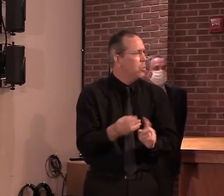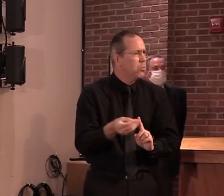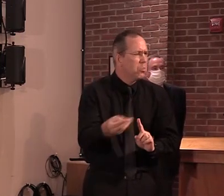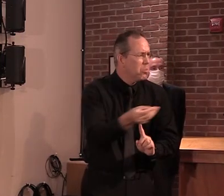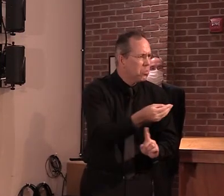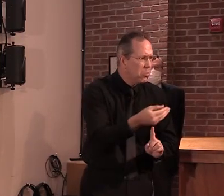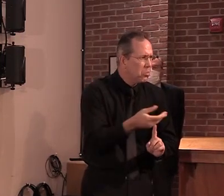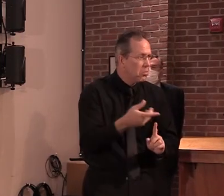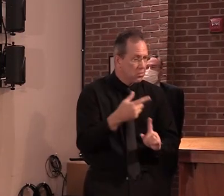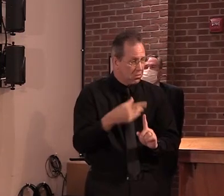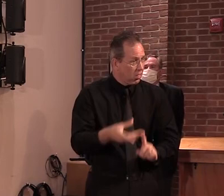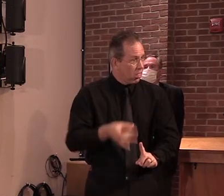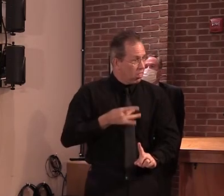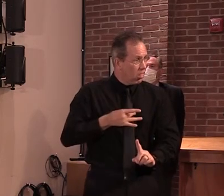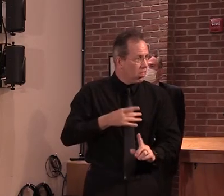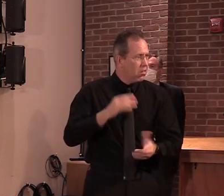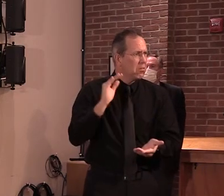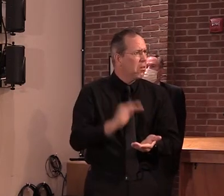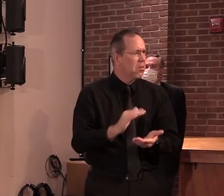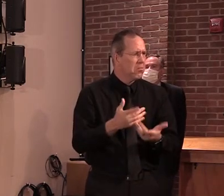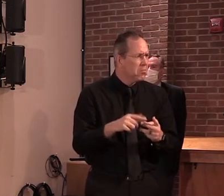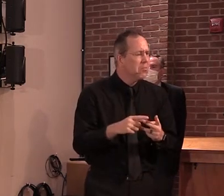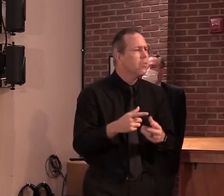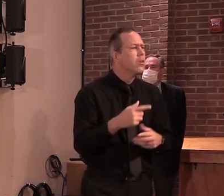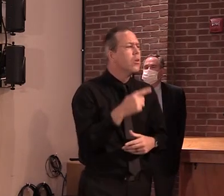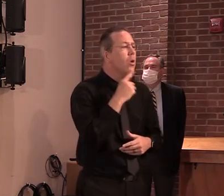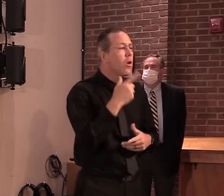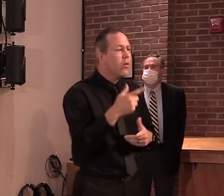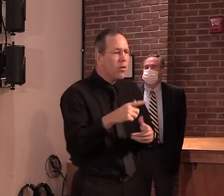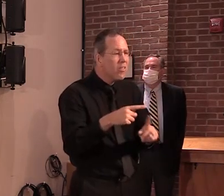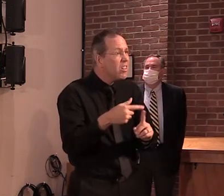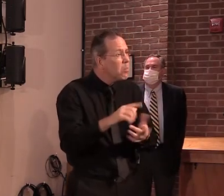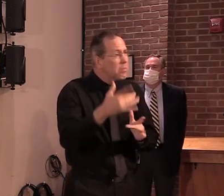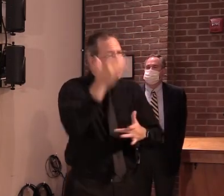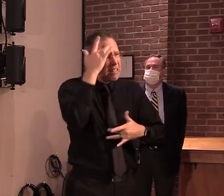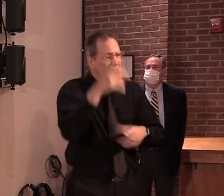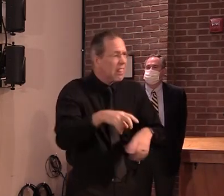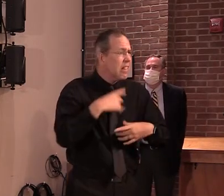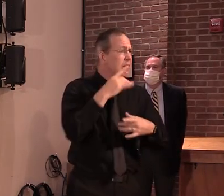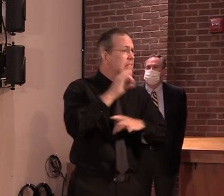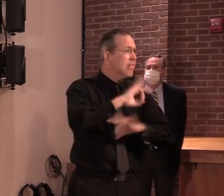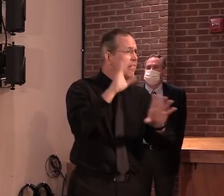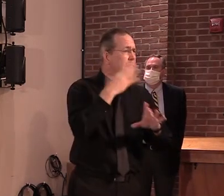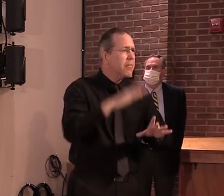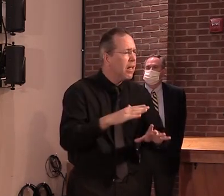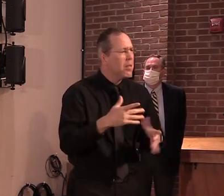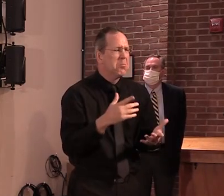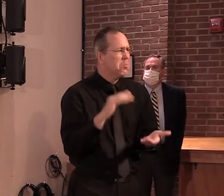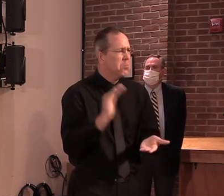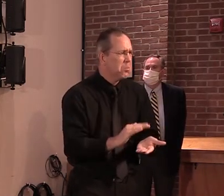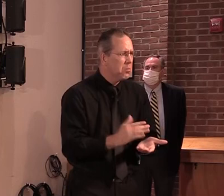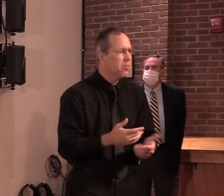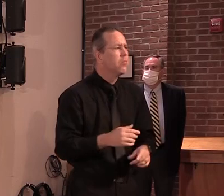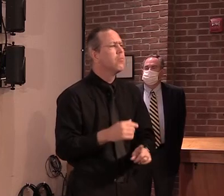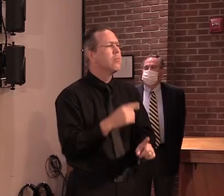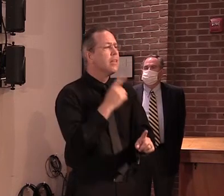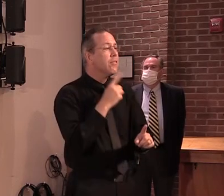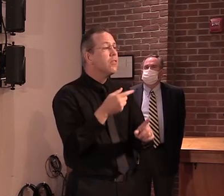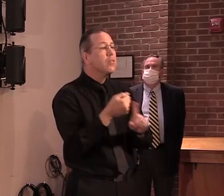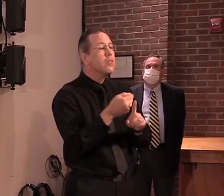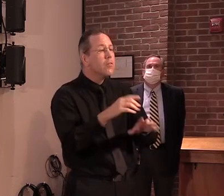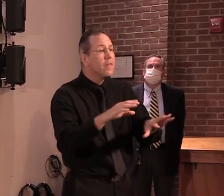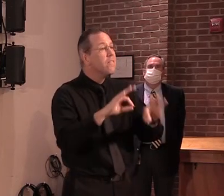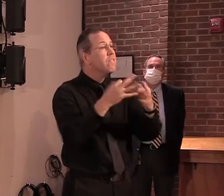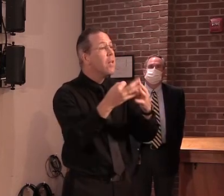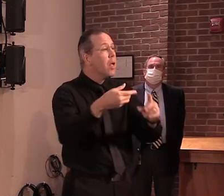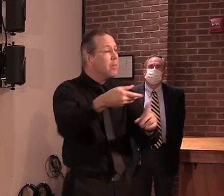disease. 2, that adults in a family are more likely to be the index case in an affected family, not